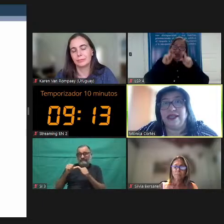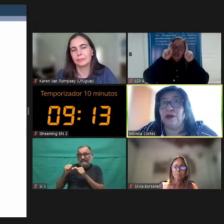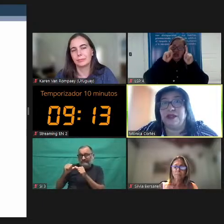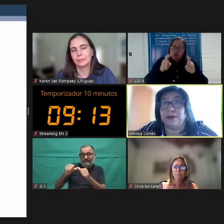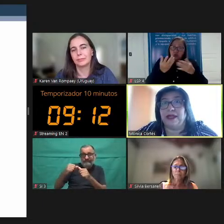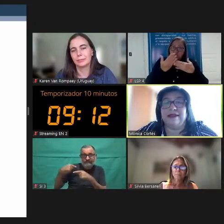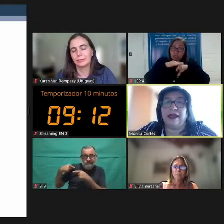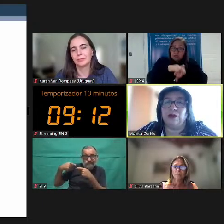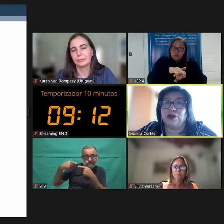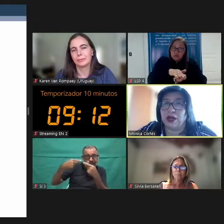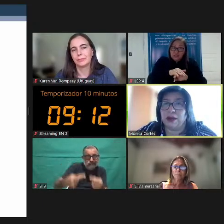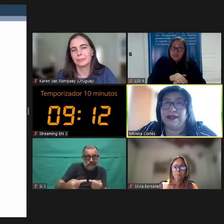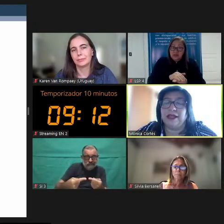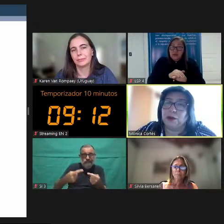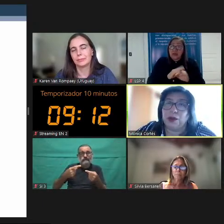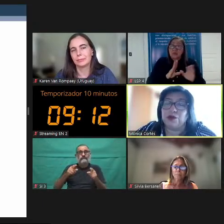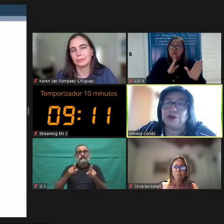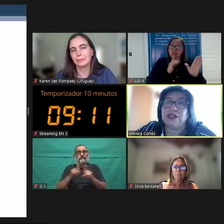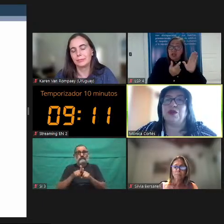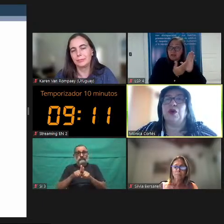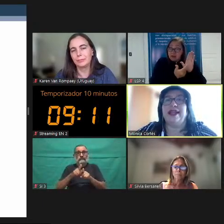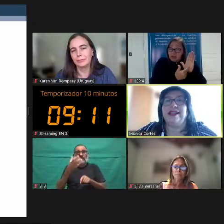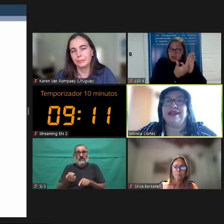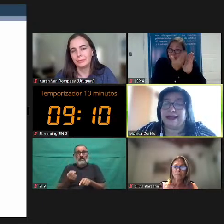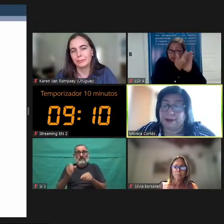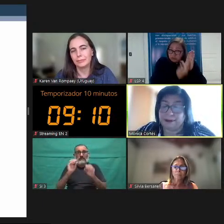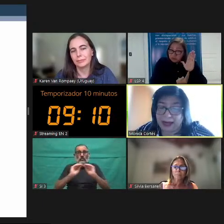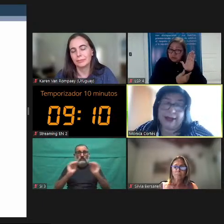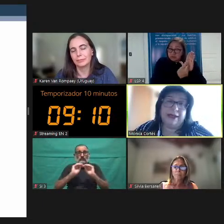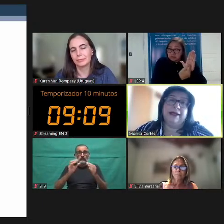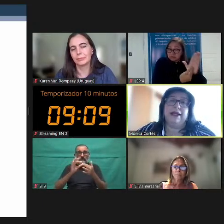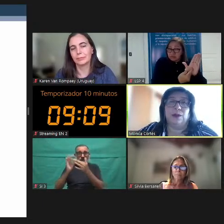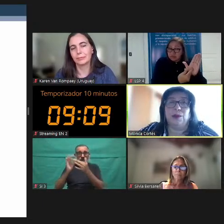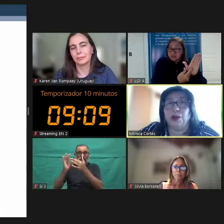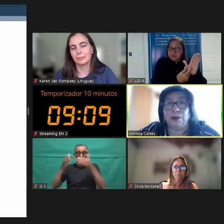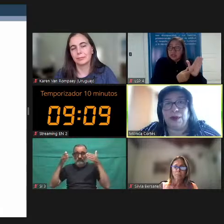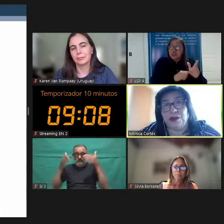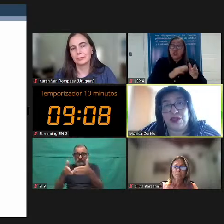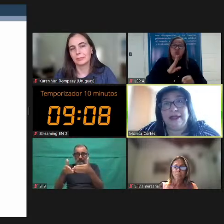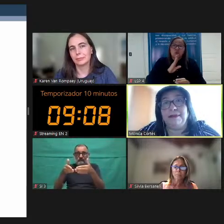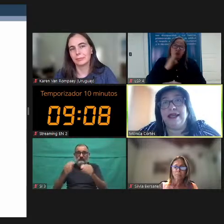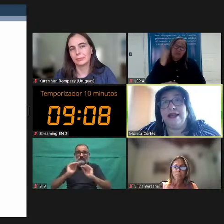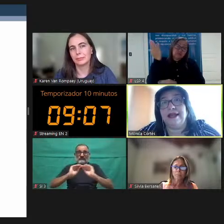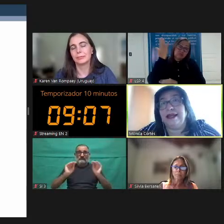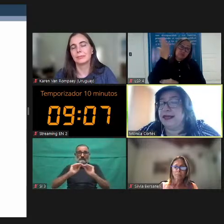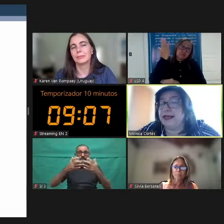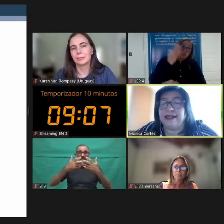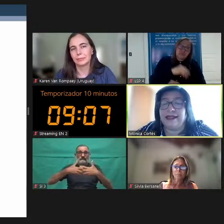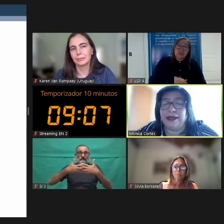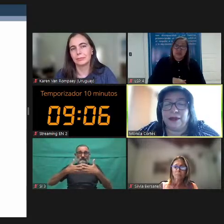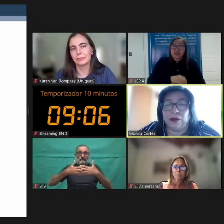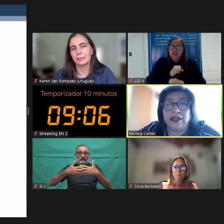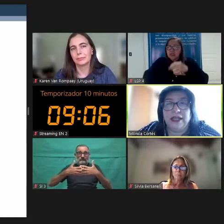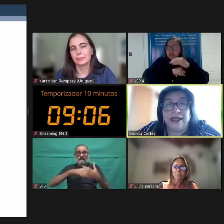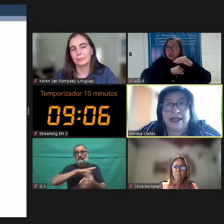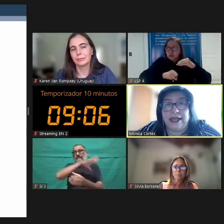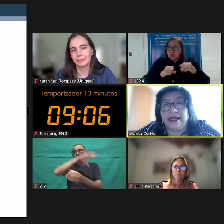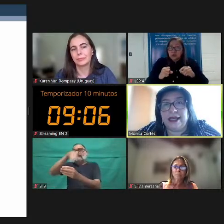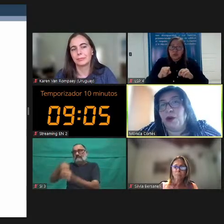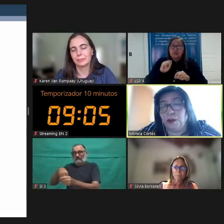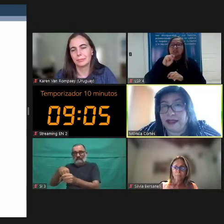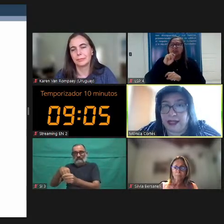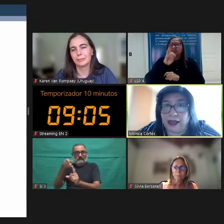instead of a system acknowledging inclusive education as it's being stated in this panel as